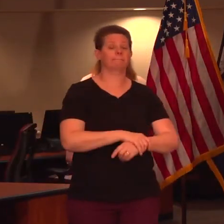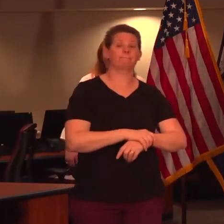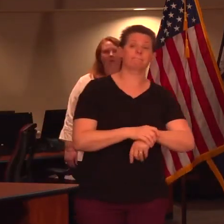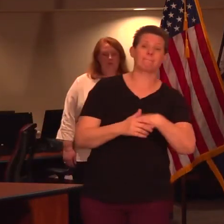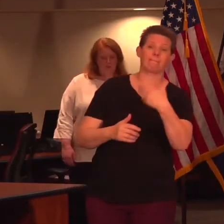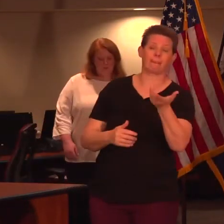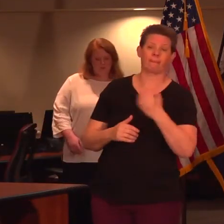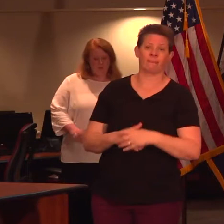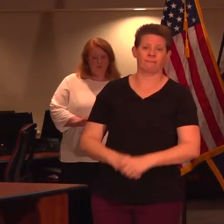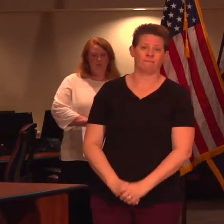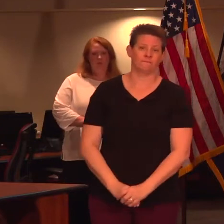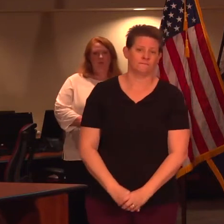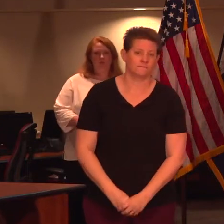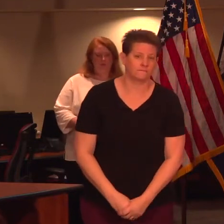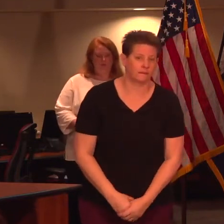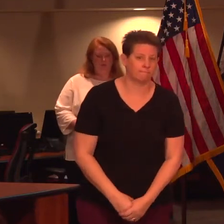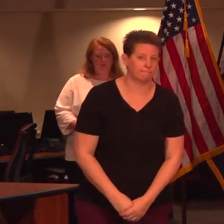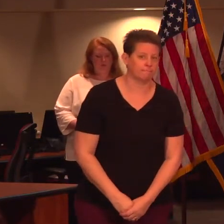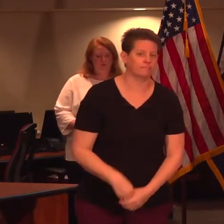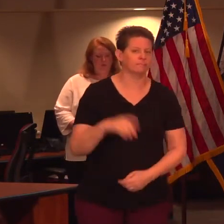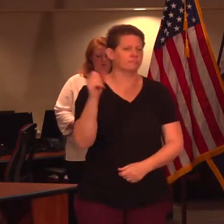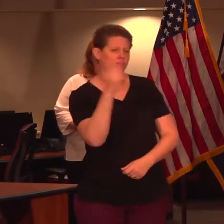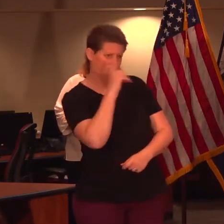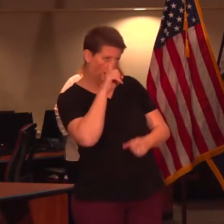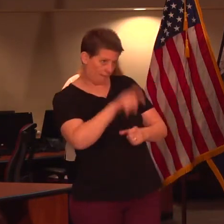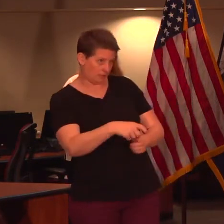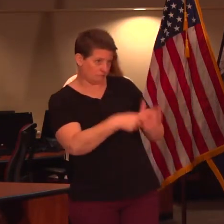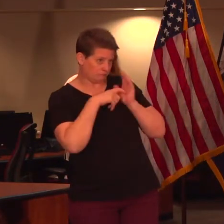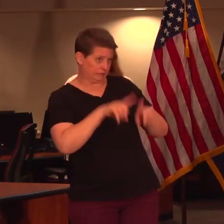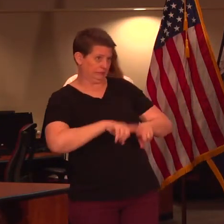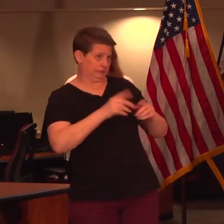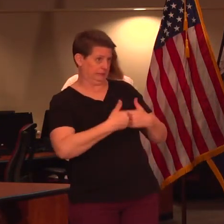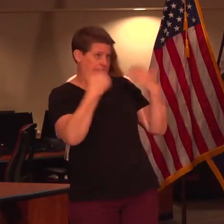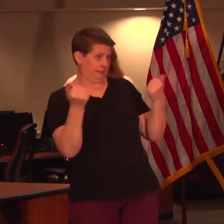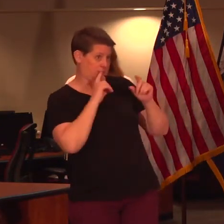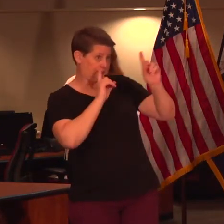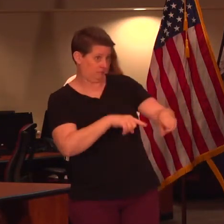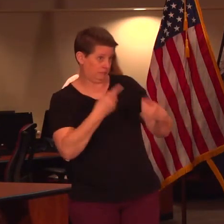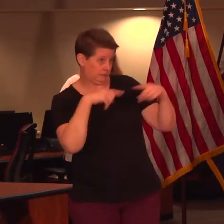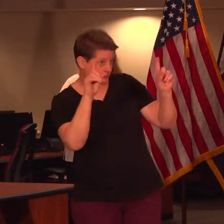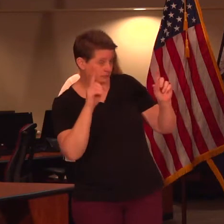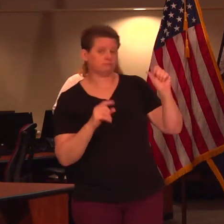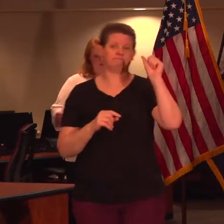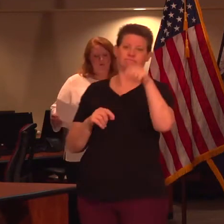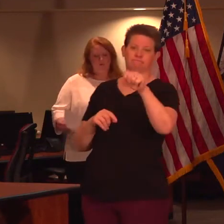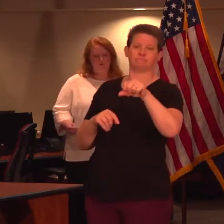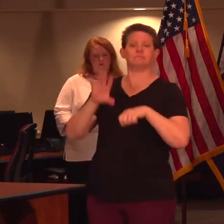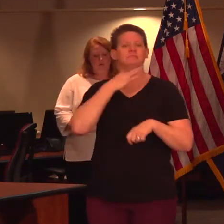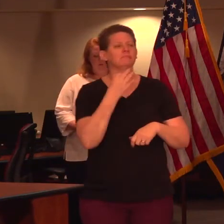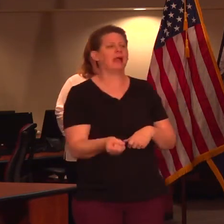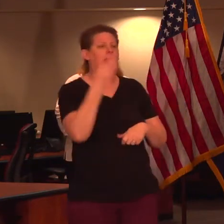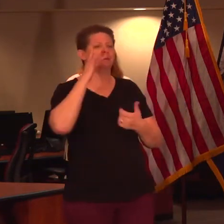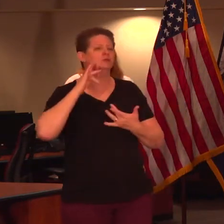Yes, ma'am. Yes, so does this require a separate emergency declaration? Yes. Okay. And how many tornadoes touched down?